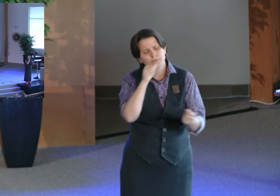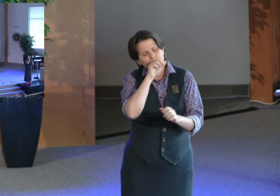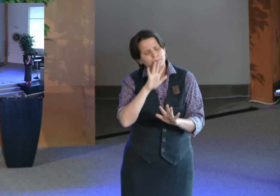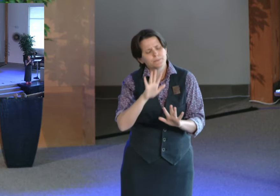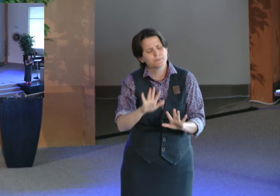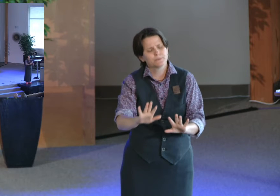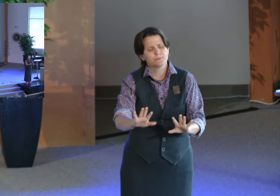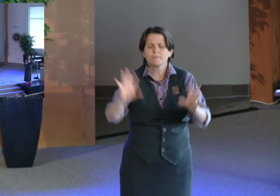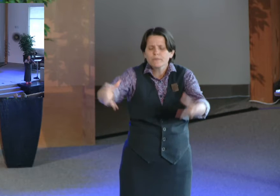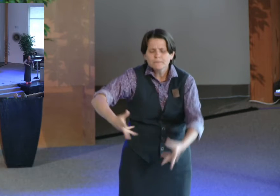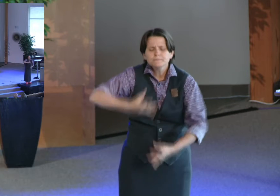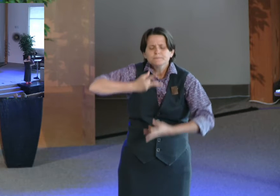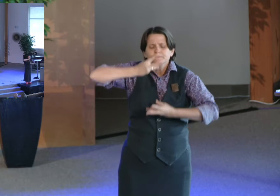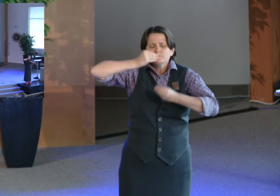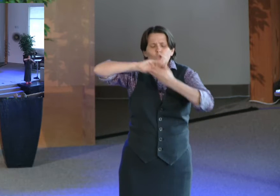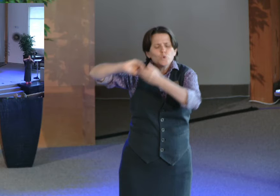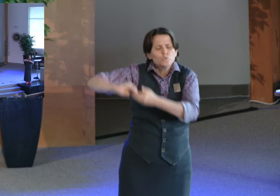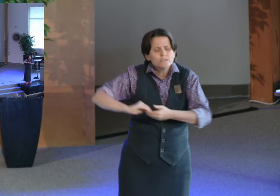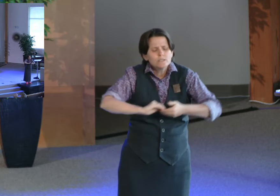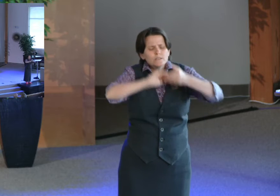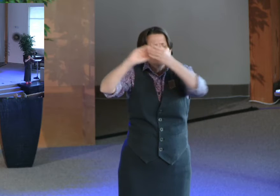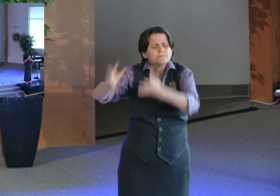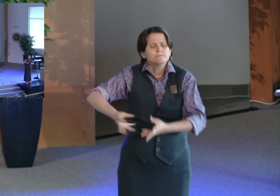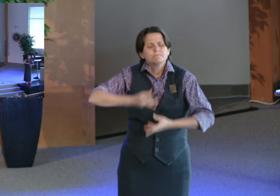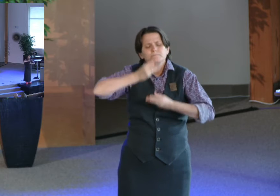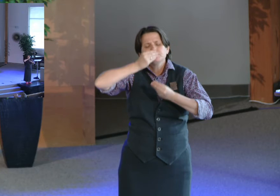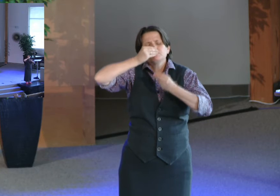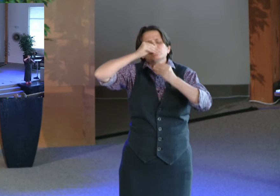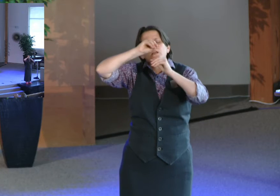On an exhale, we breathe out abundance.